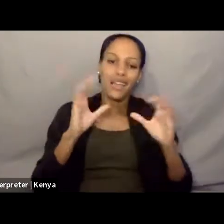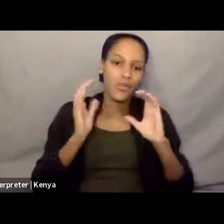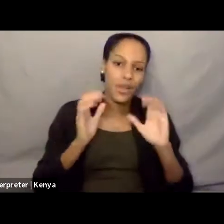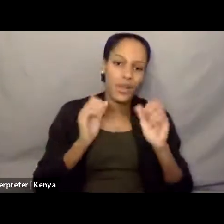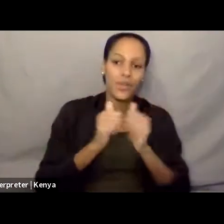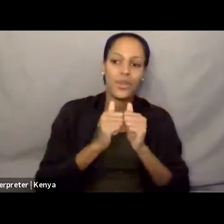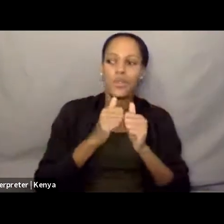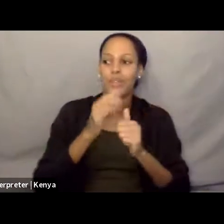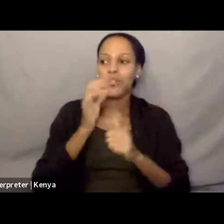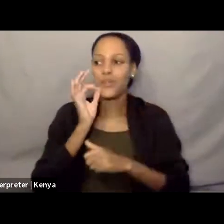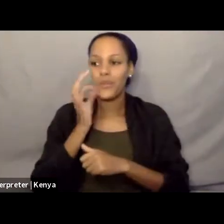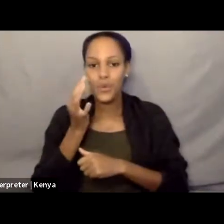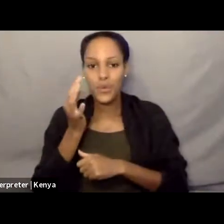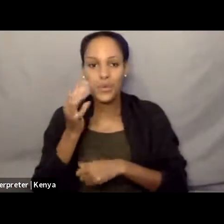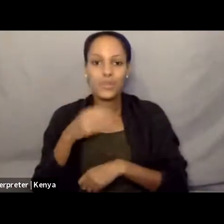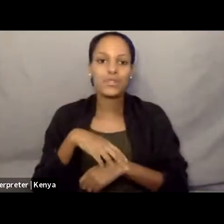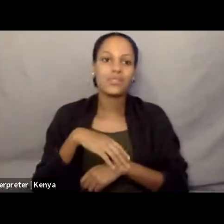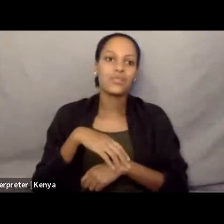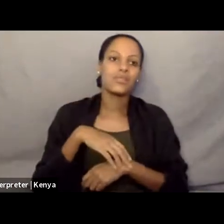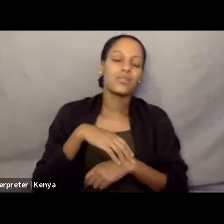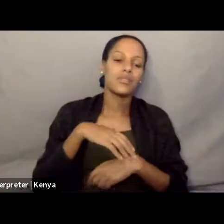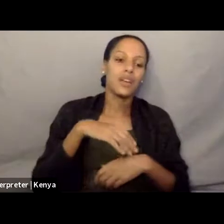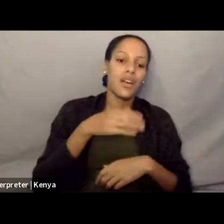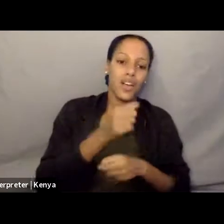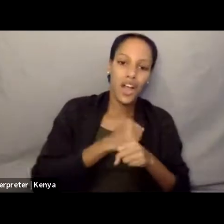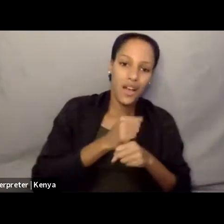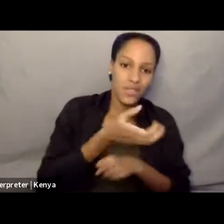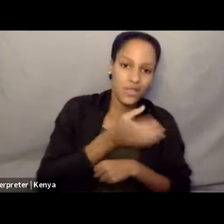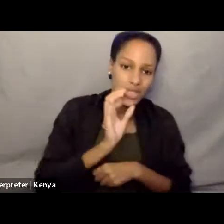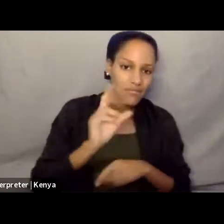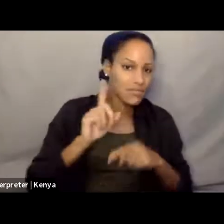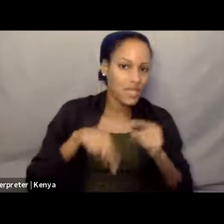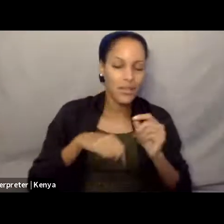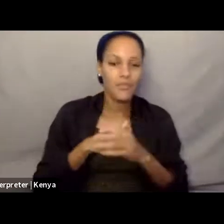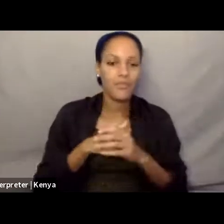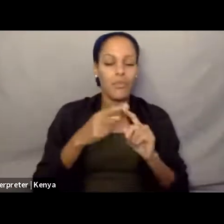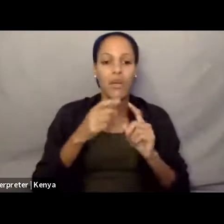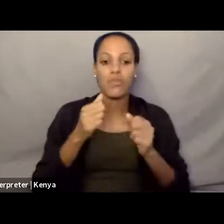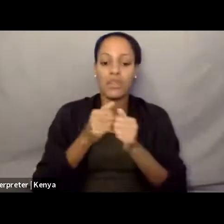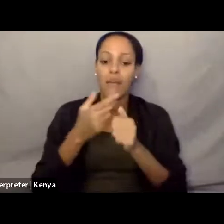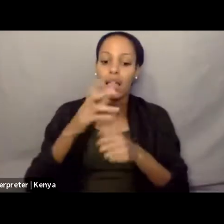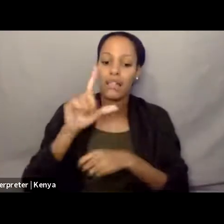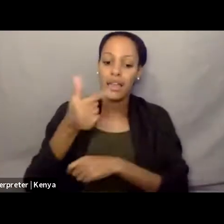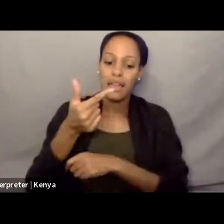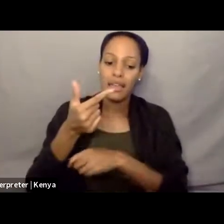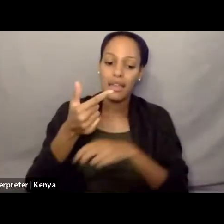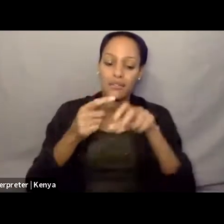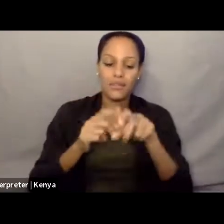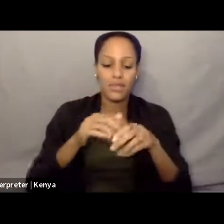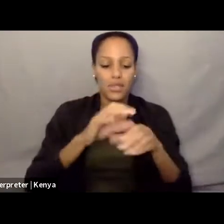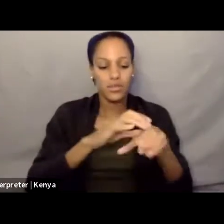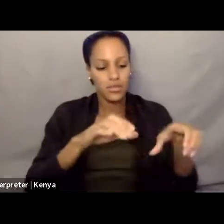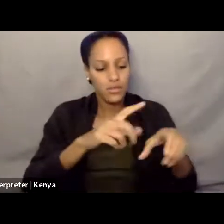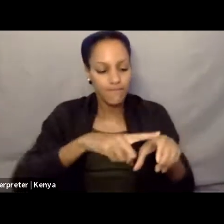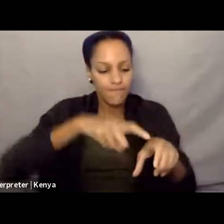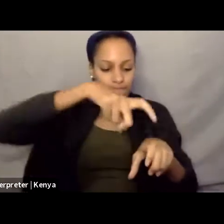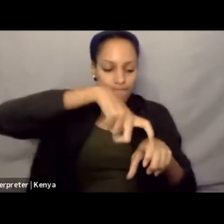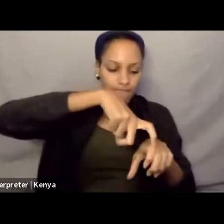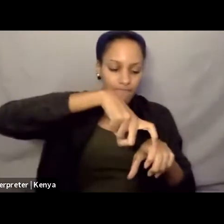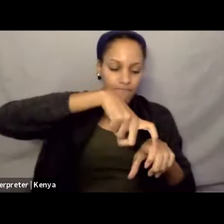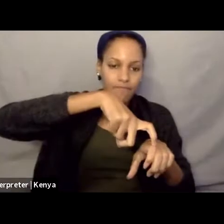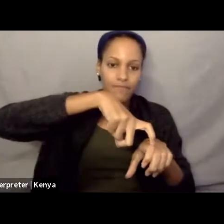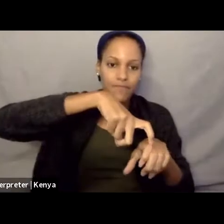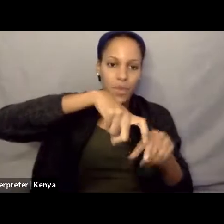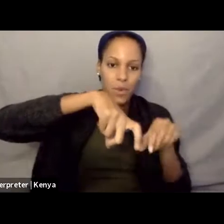or a coffee drink. With my leg up like this, bent over, my testicles swaying just beneath my